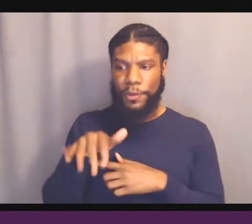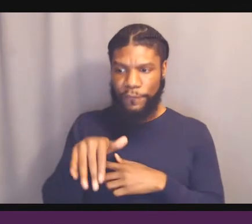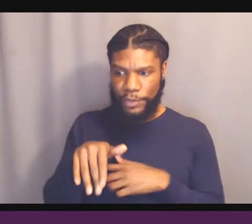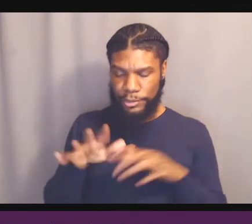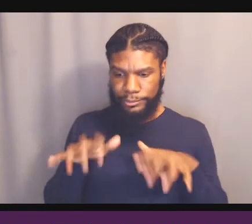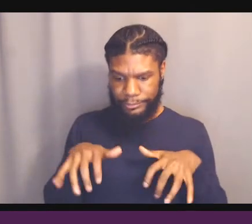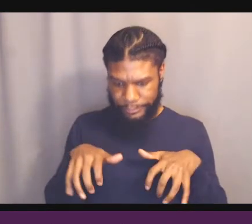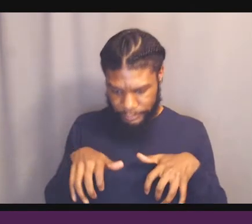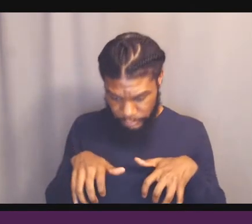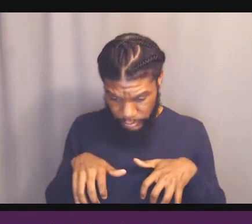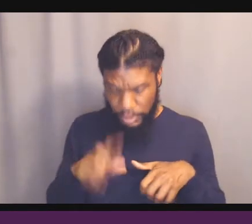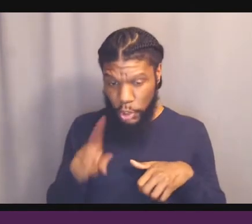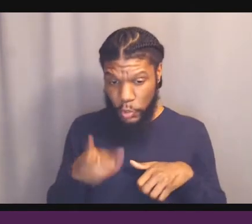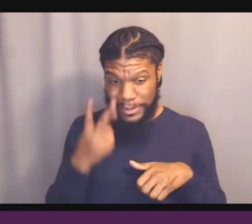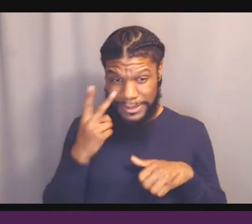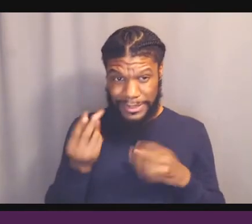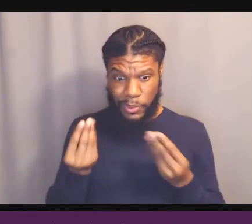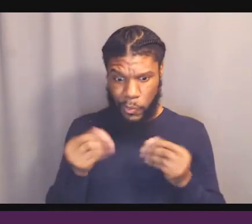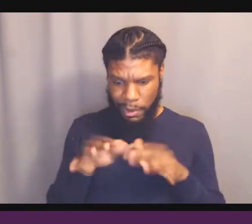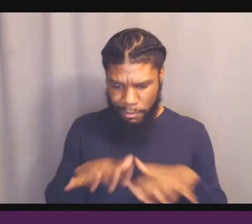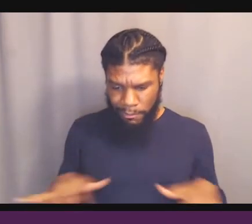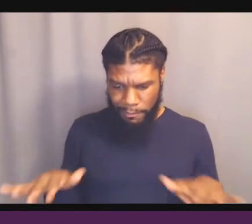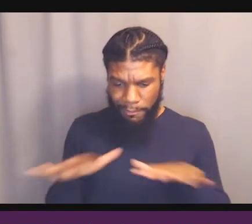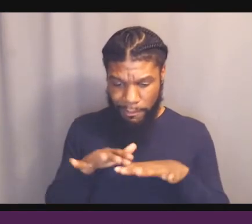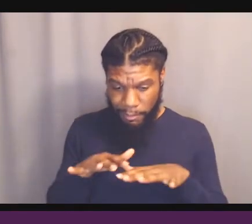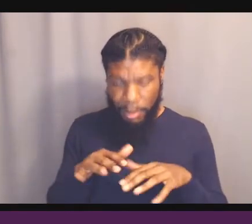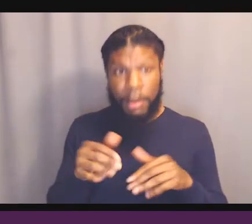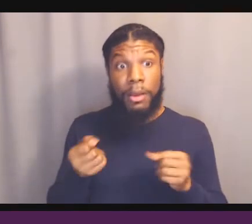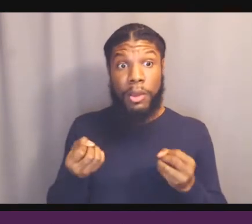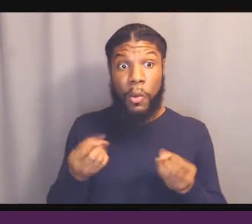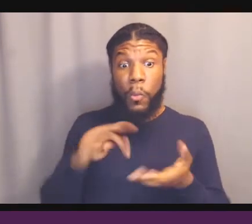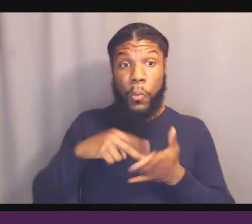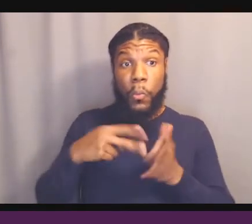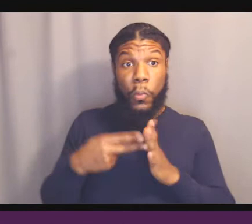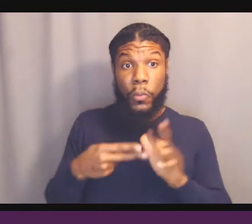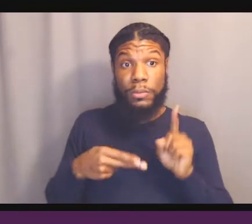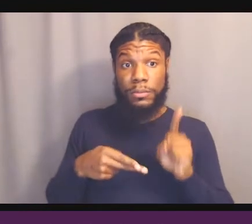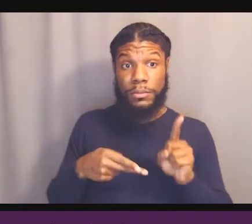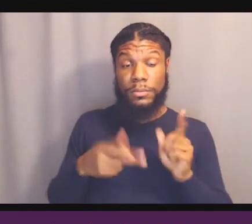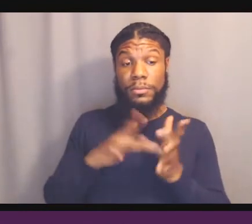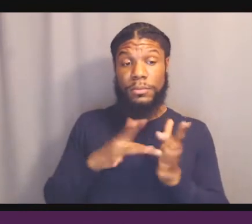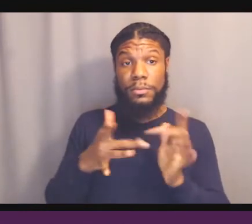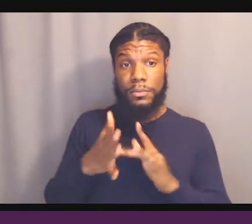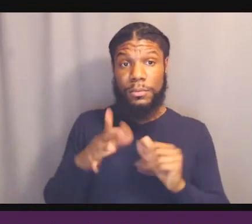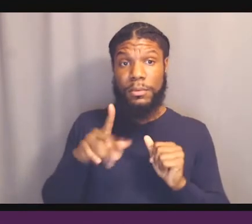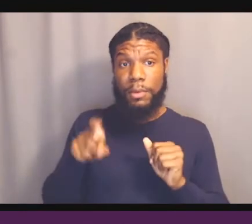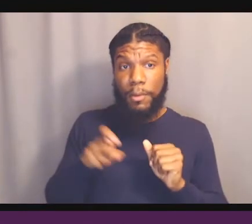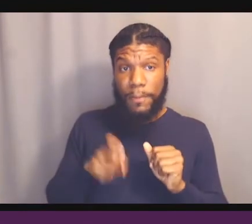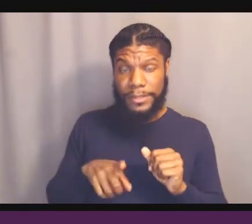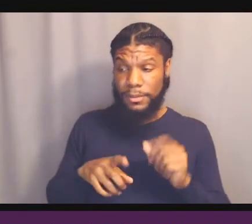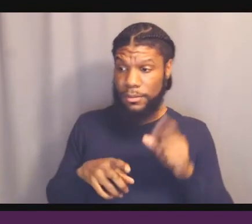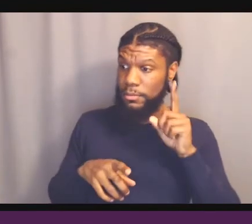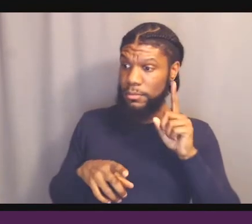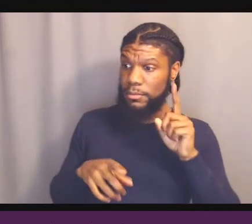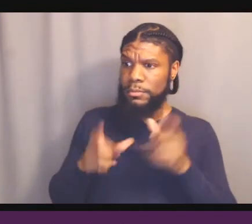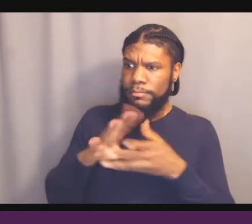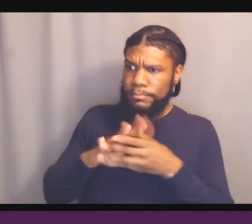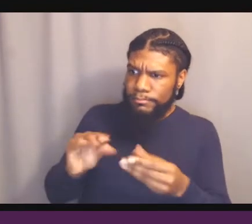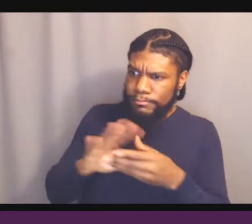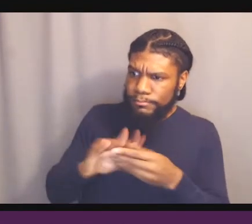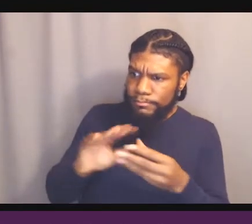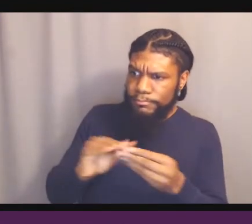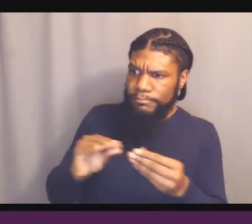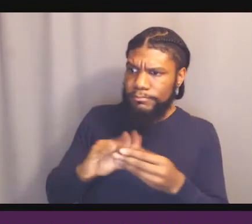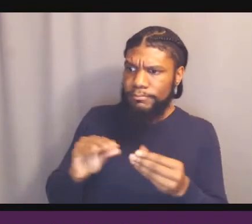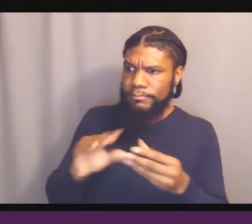to where he is, he has to position himself where his feet aren't uncovered because his voice is attached to